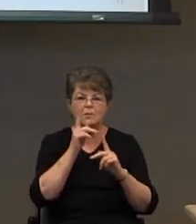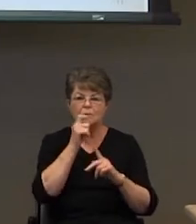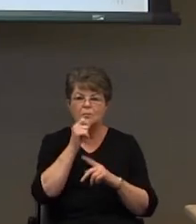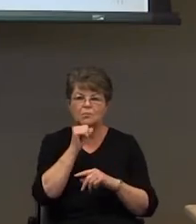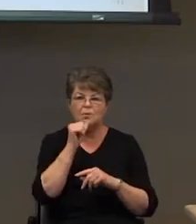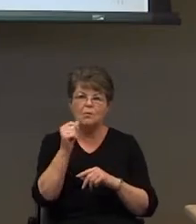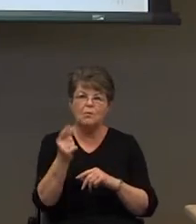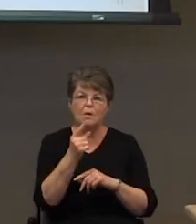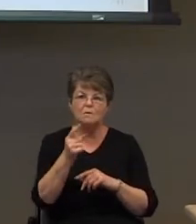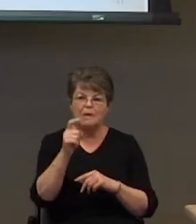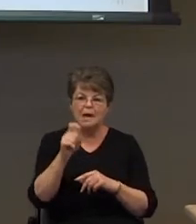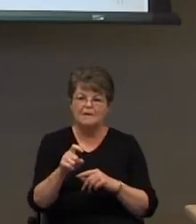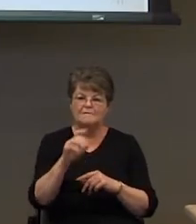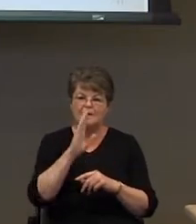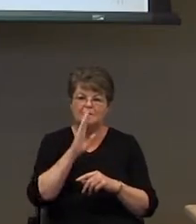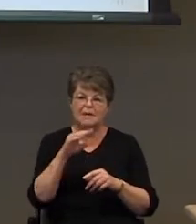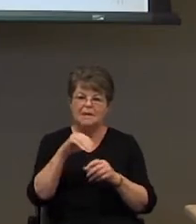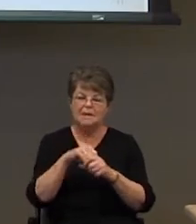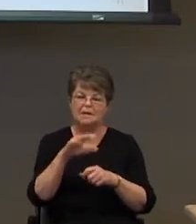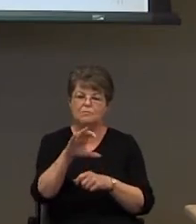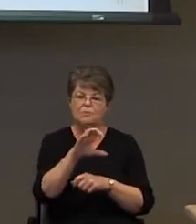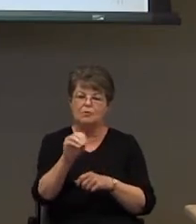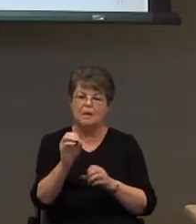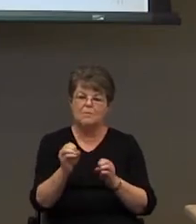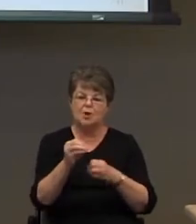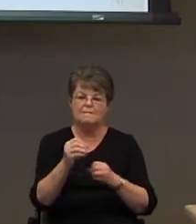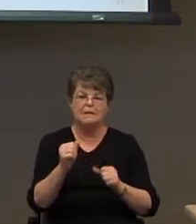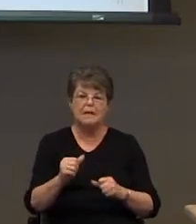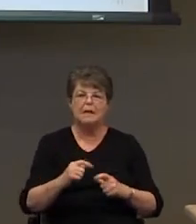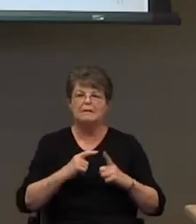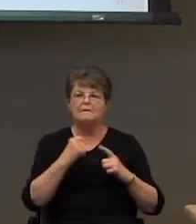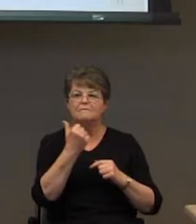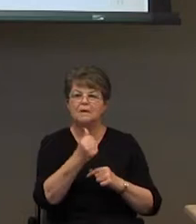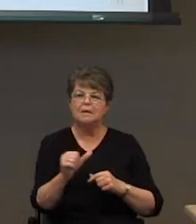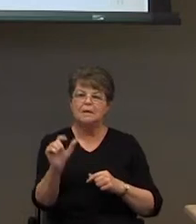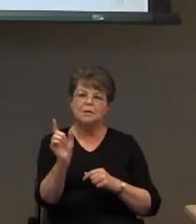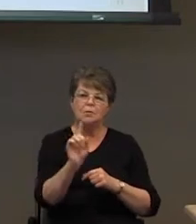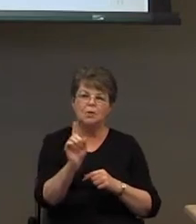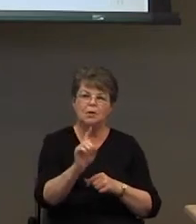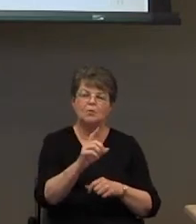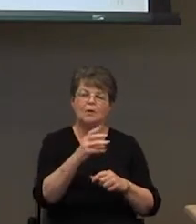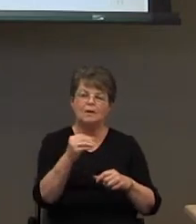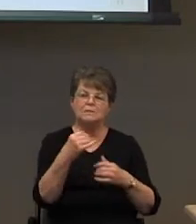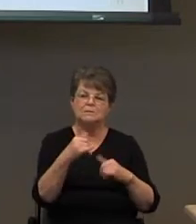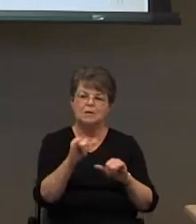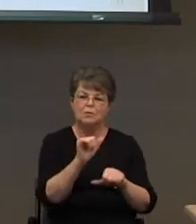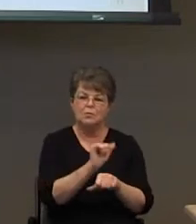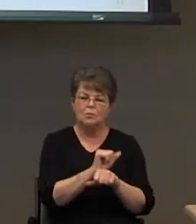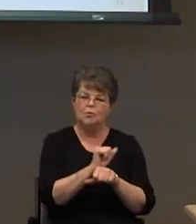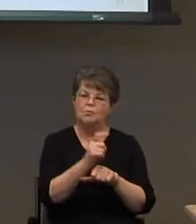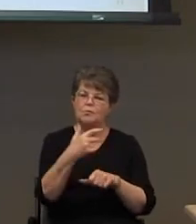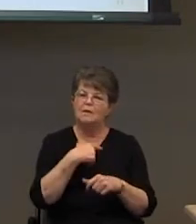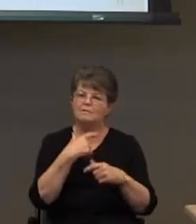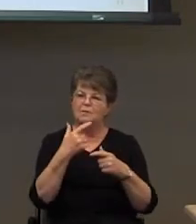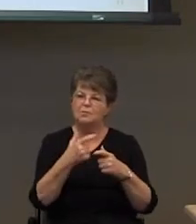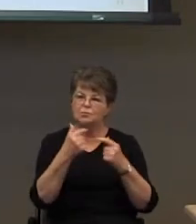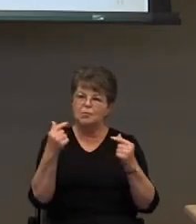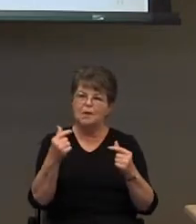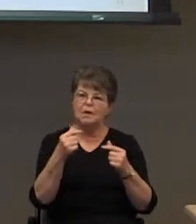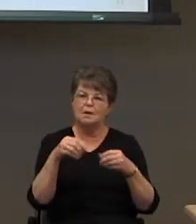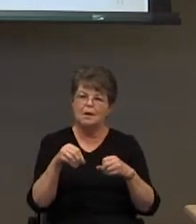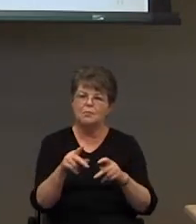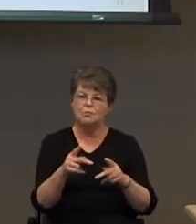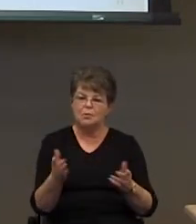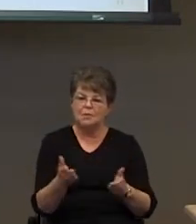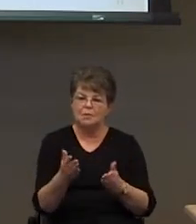don't necessarily have to be in their company offices, can live anywhere they want, work. Once again, you have a tremendous opportunity here, a community